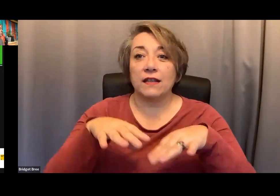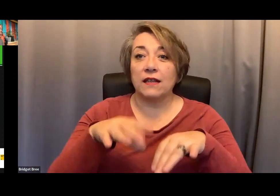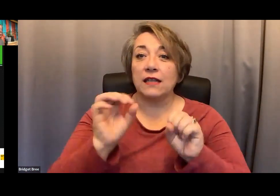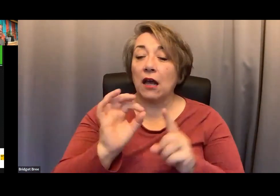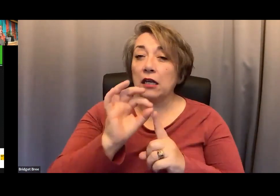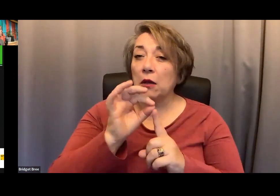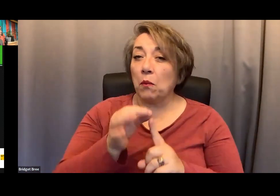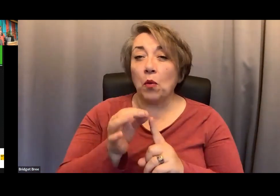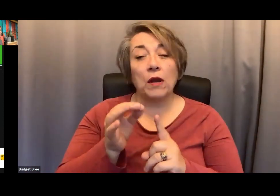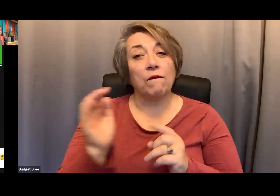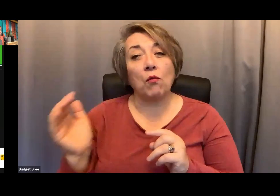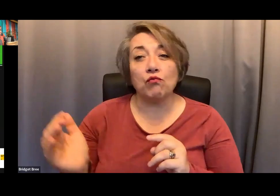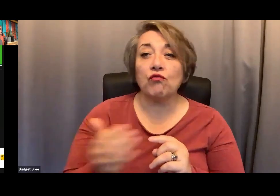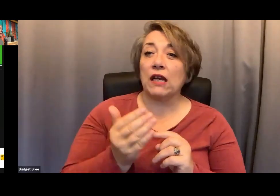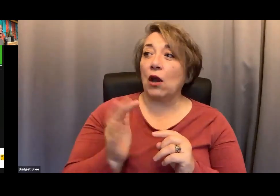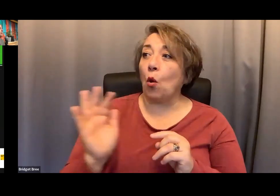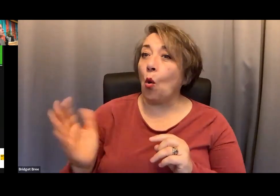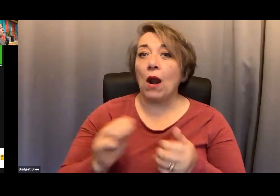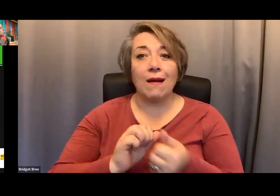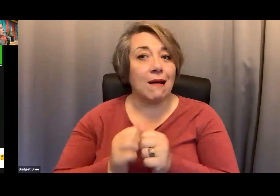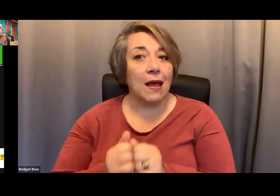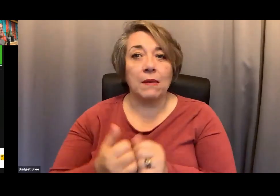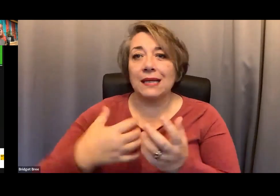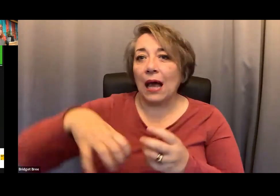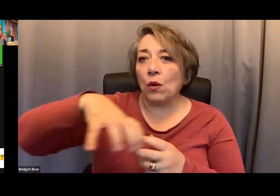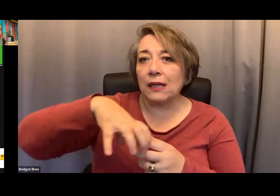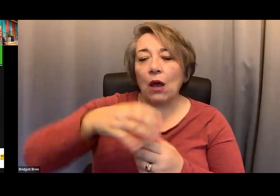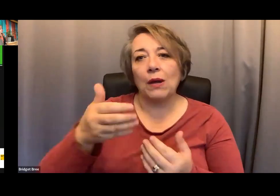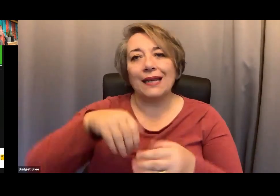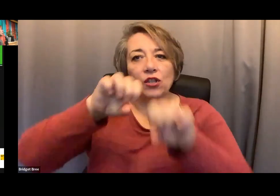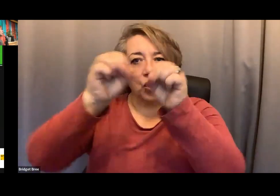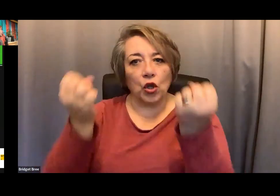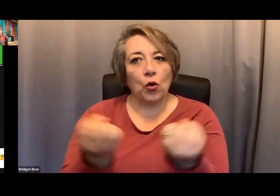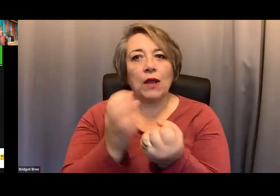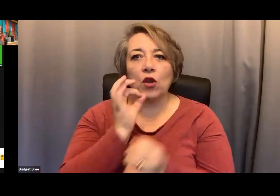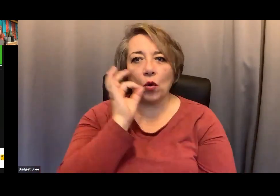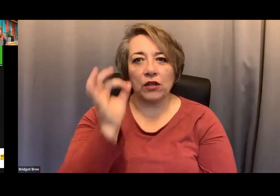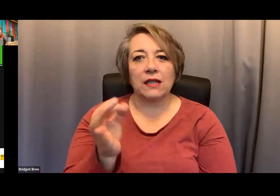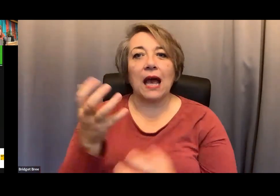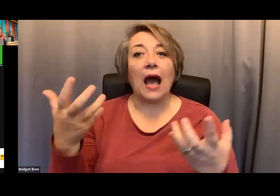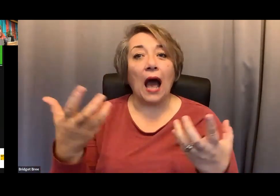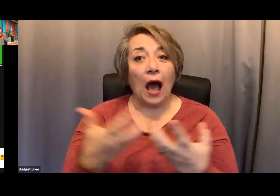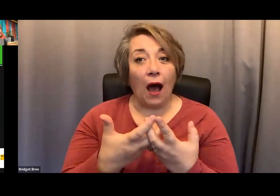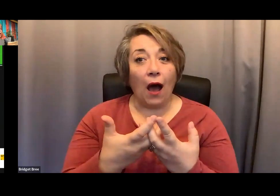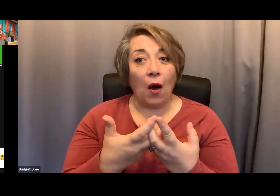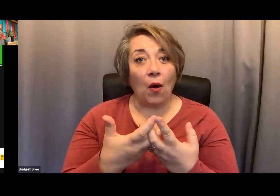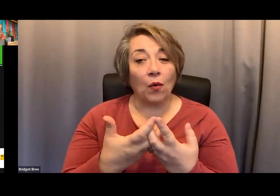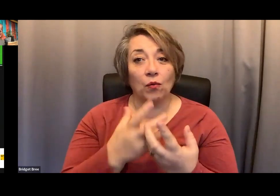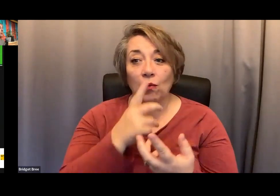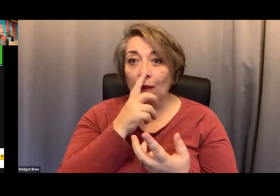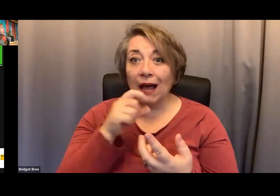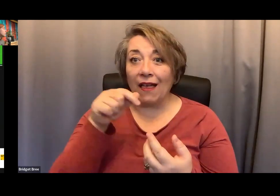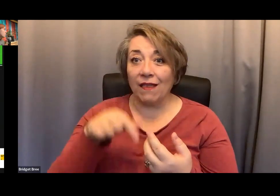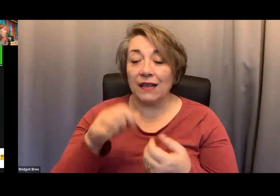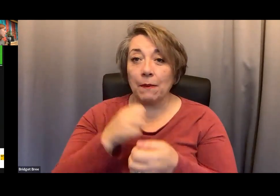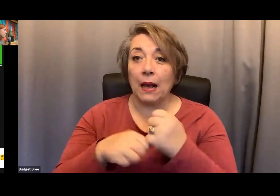our neighborhoods into the safe and just space of the doughnut. And that question is, how can our place become a home to thriving